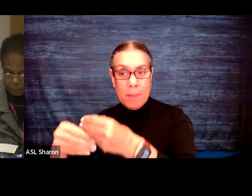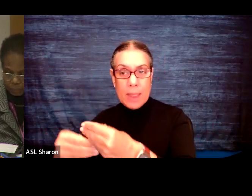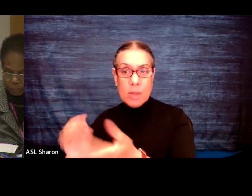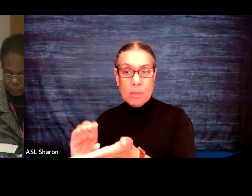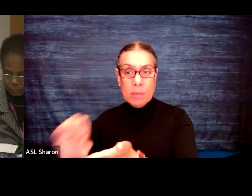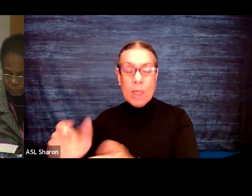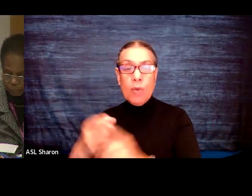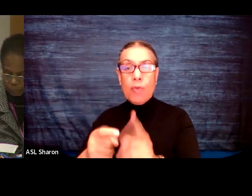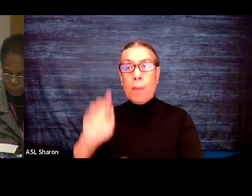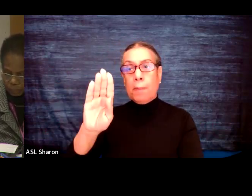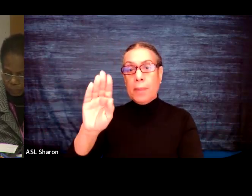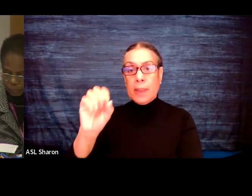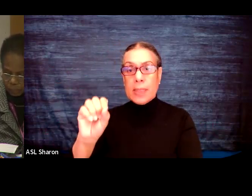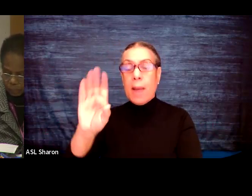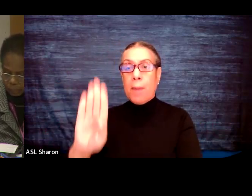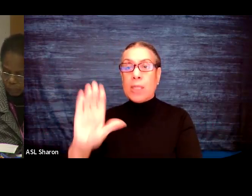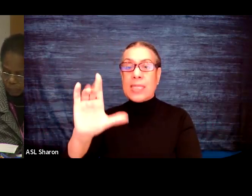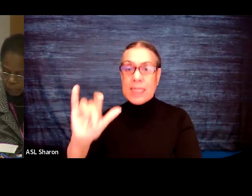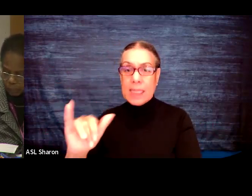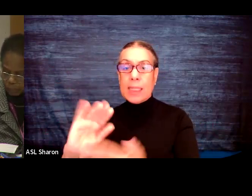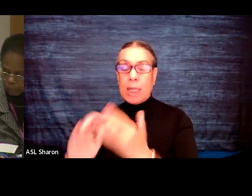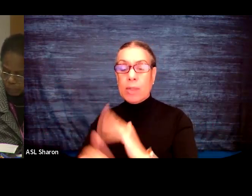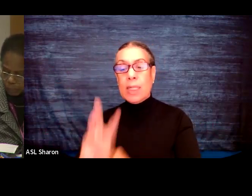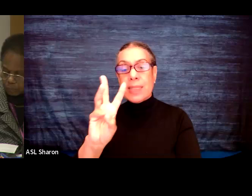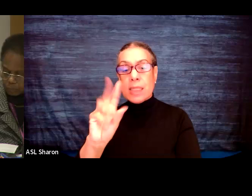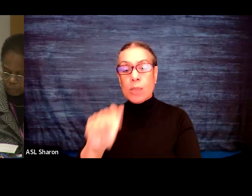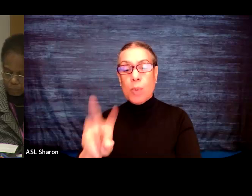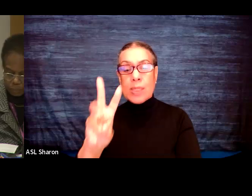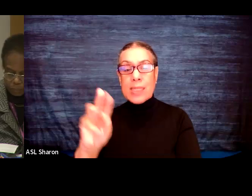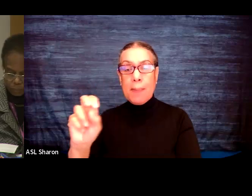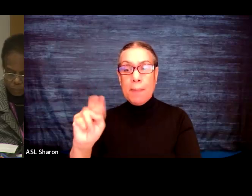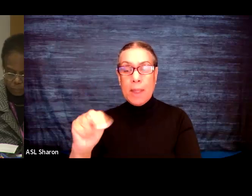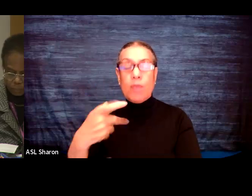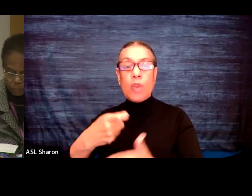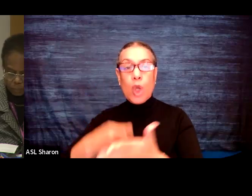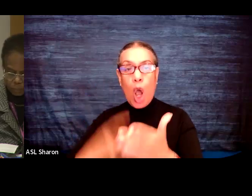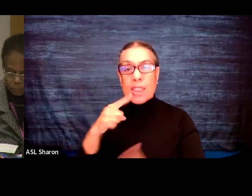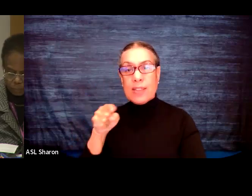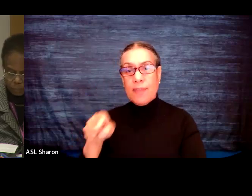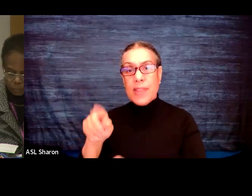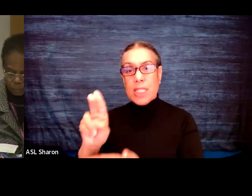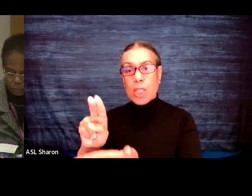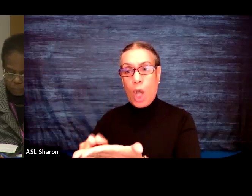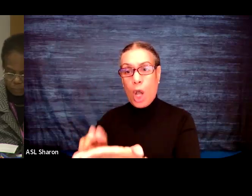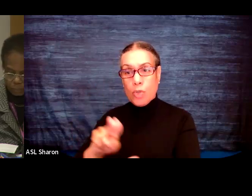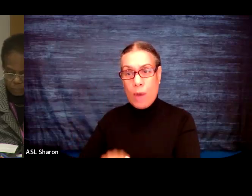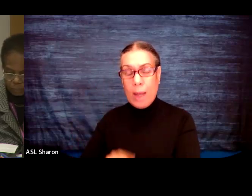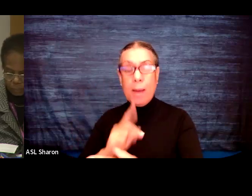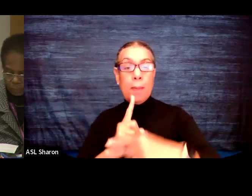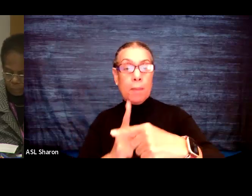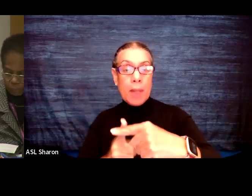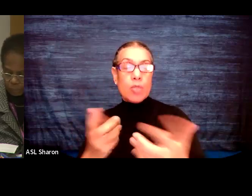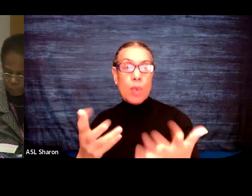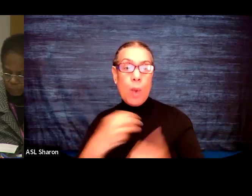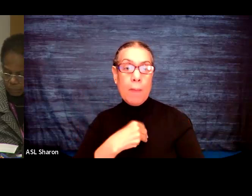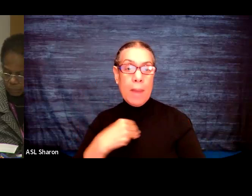from the Boston City Council in the amount of $6.6 million to support the cost of the contract. In addition, we are asking